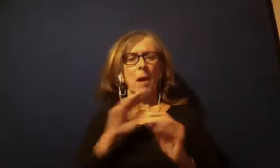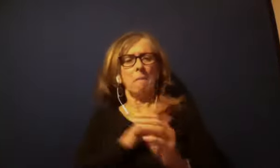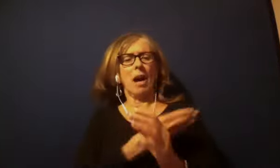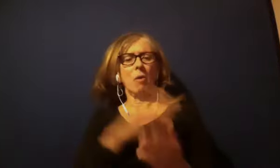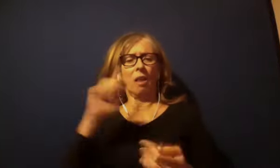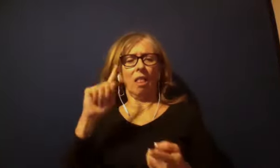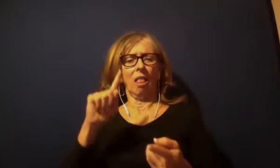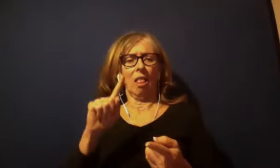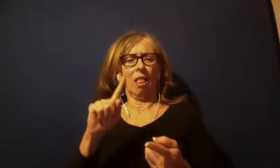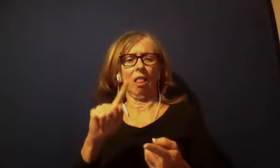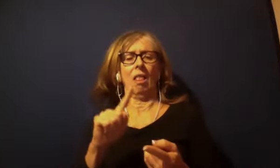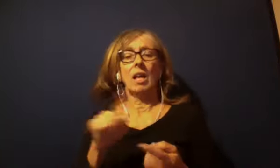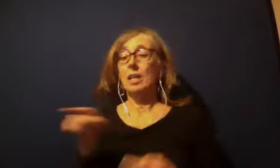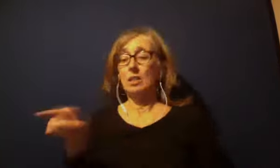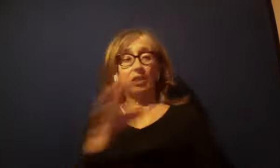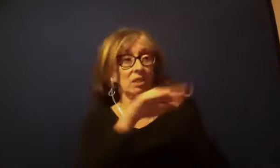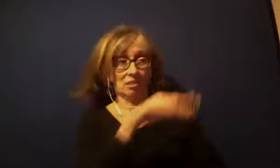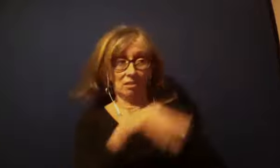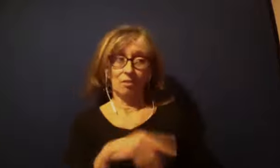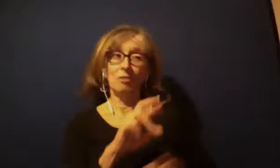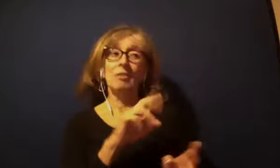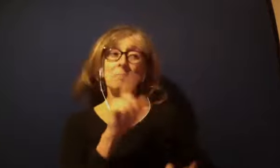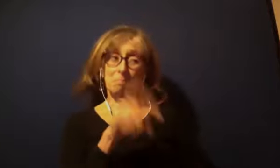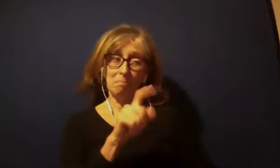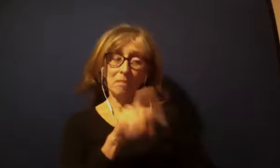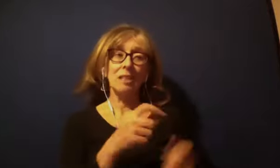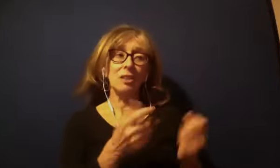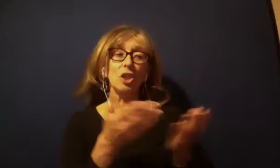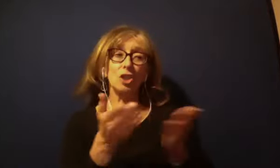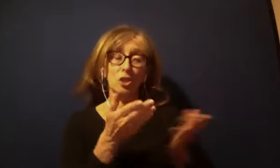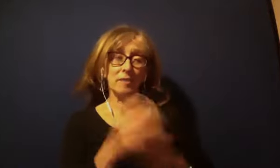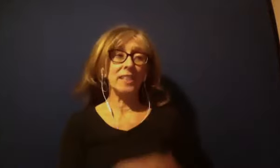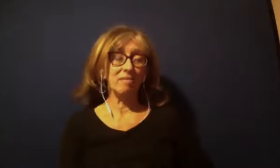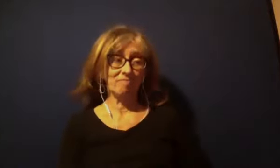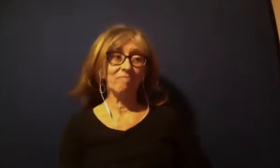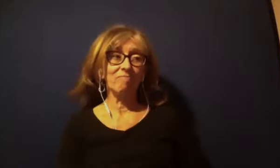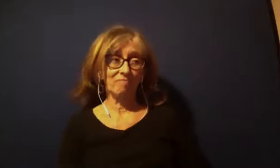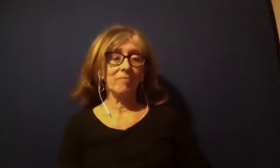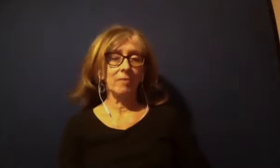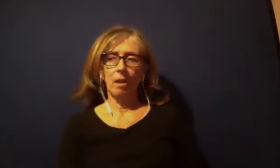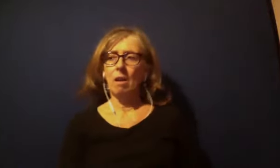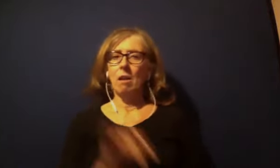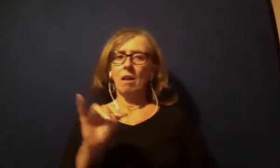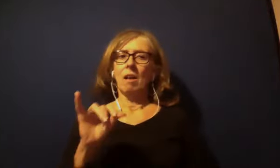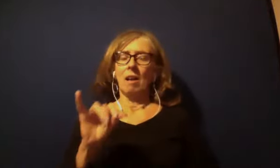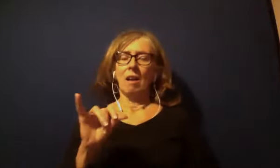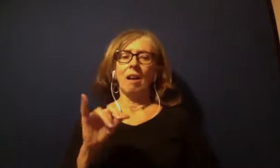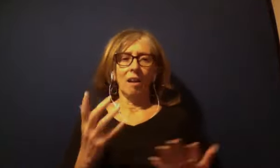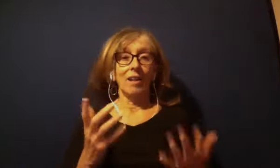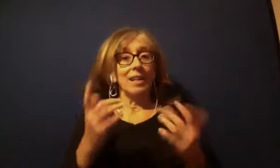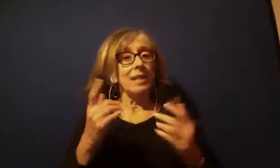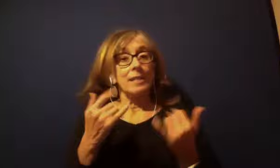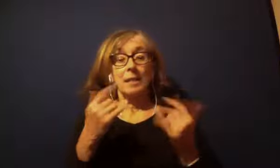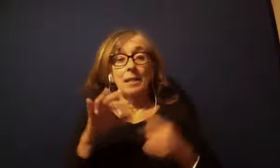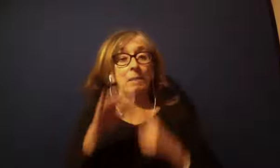saves my bacon now, particularly in this lockdown where we're very isolated. Well, everyone is, but, where I've